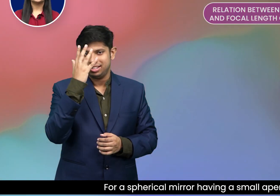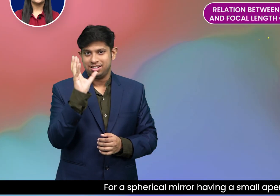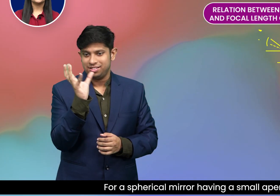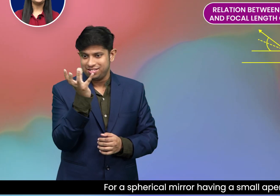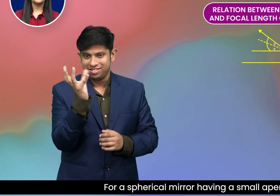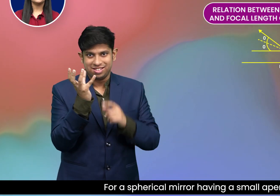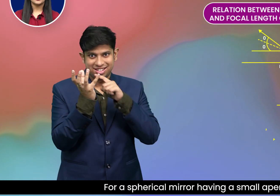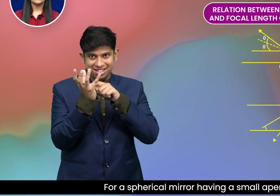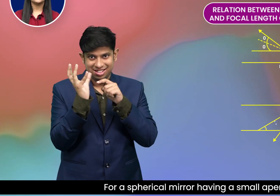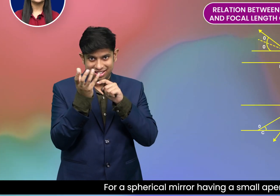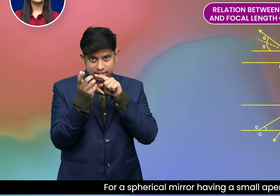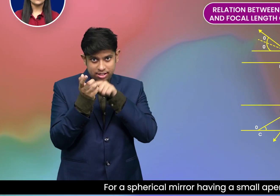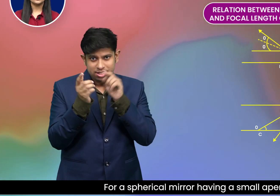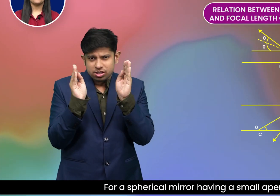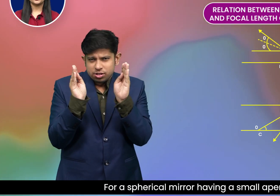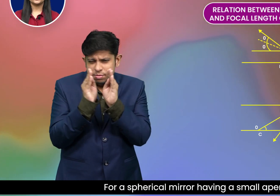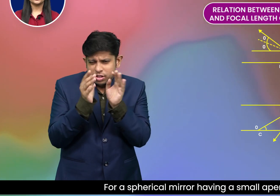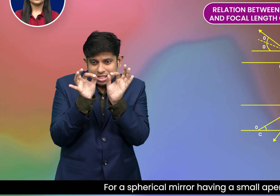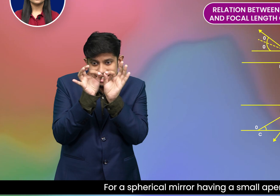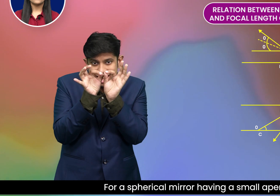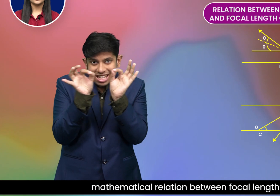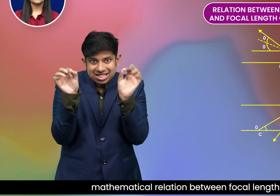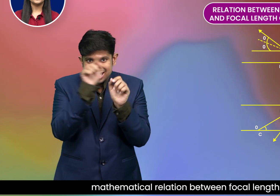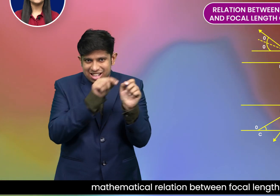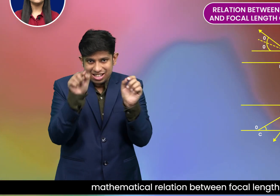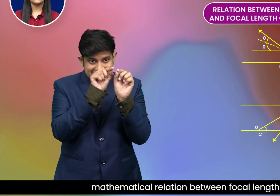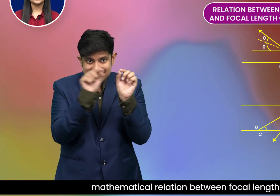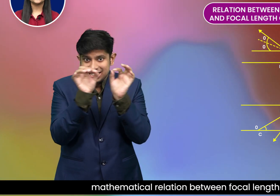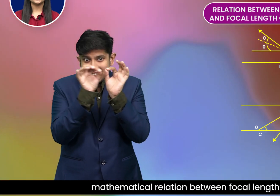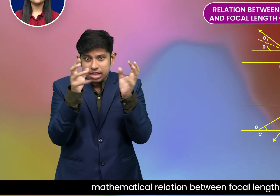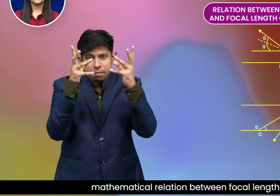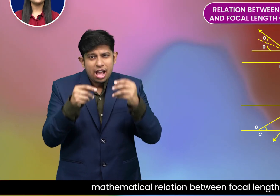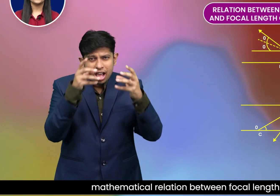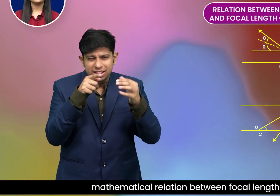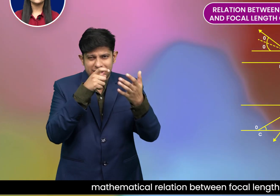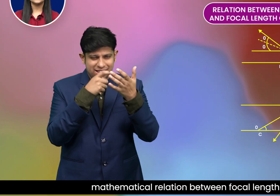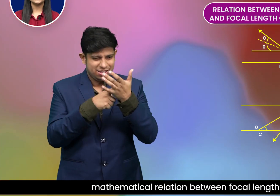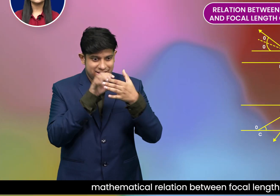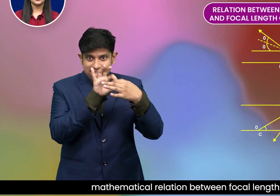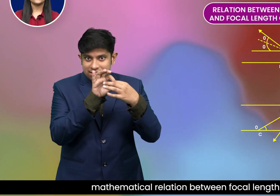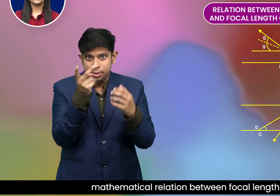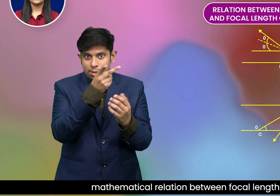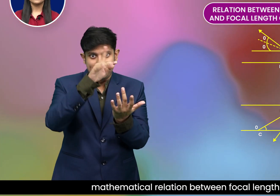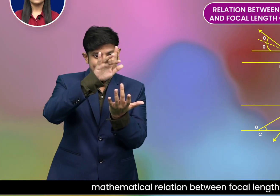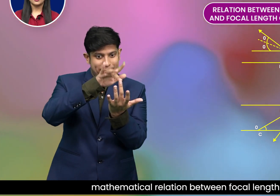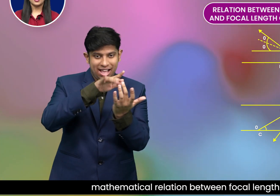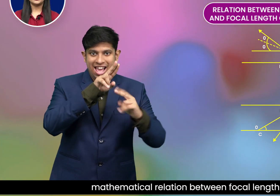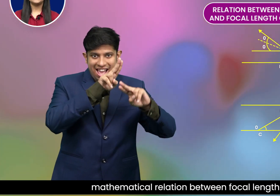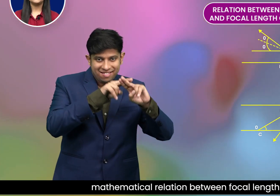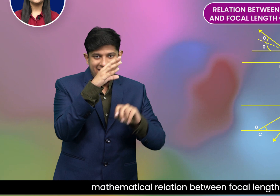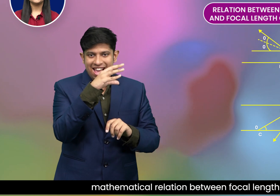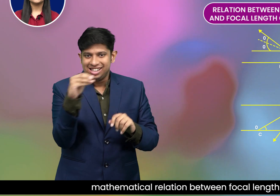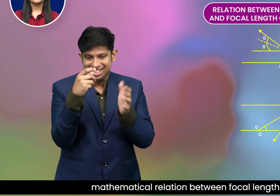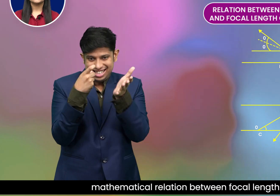For a spherical mirror having a small aperture, the mathematical relation between focal length f